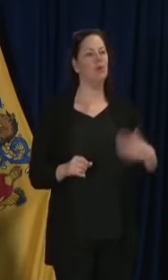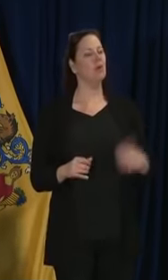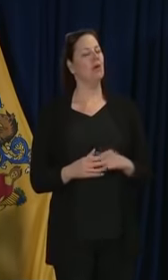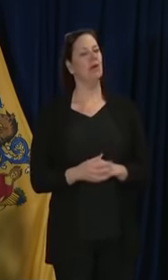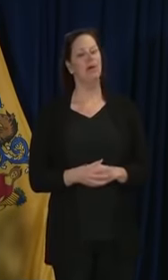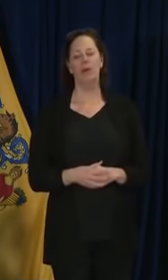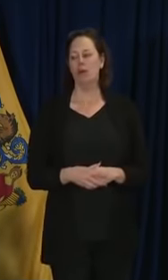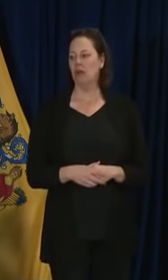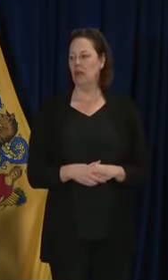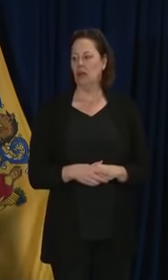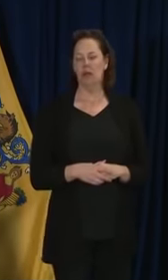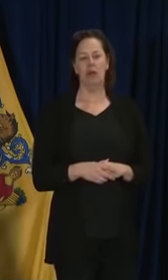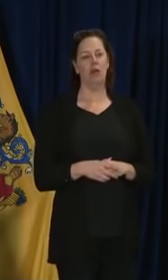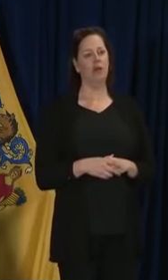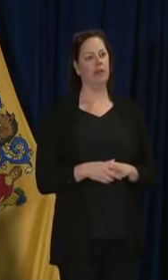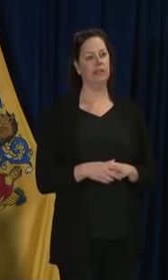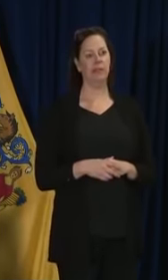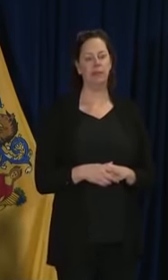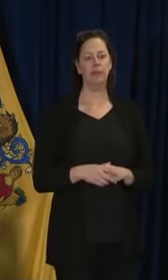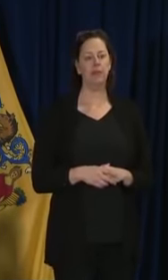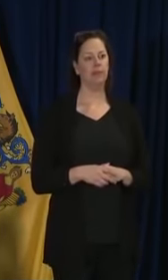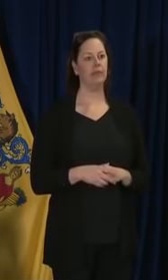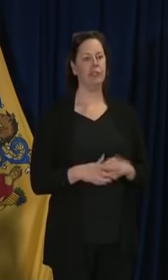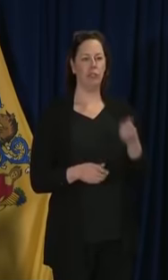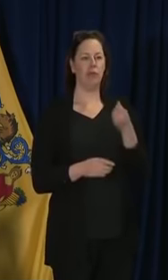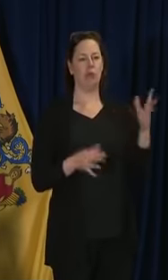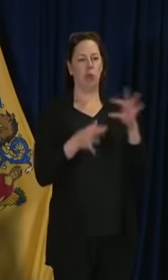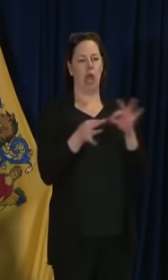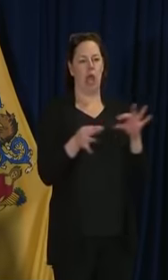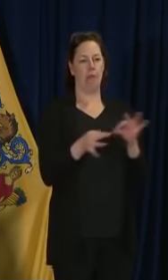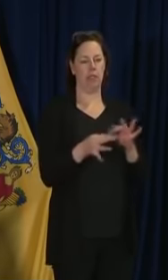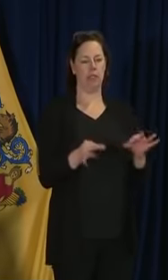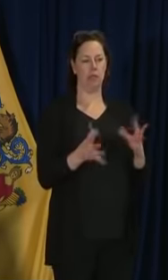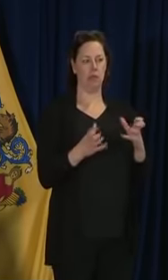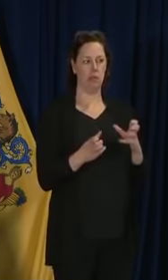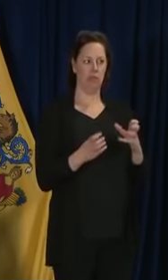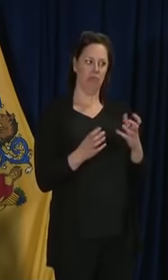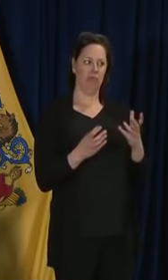couple of extemporaneous comments.